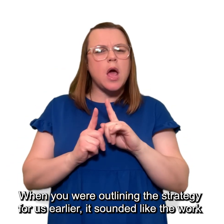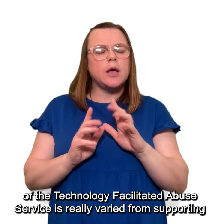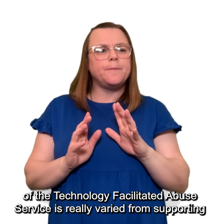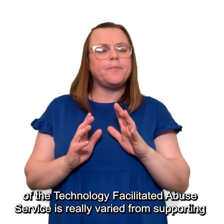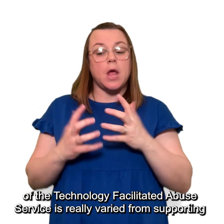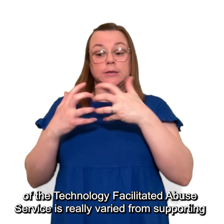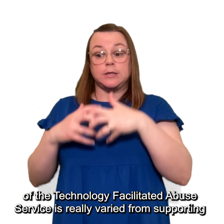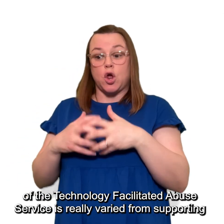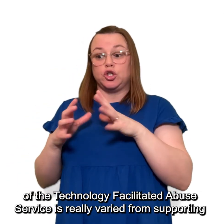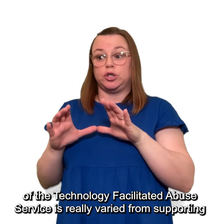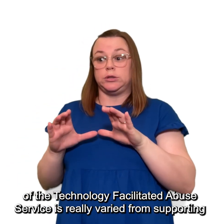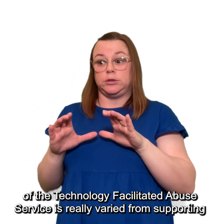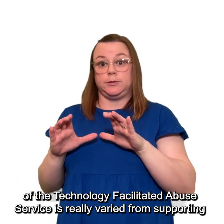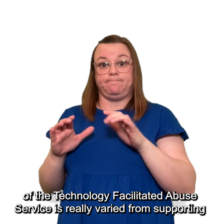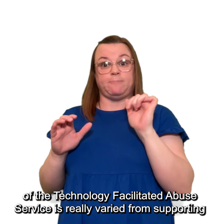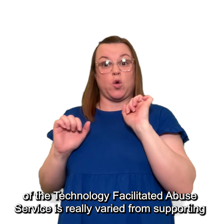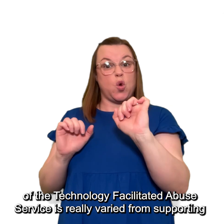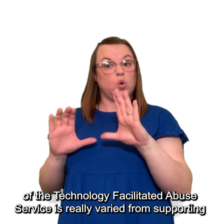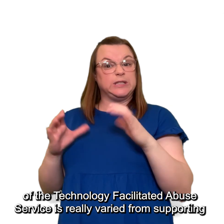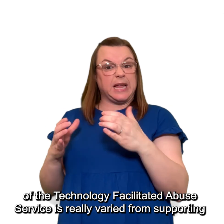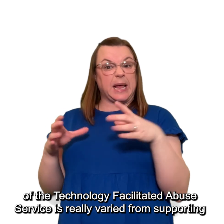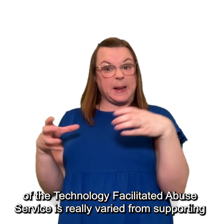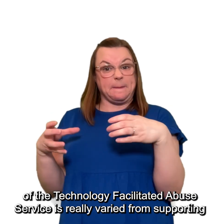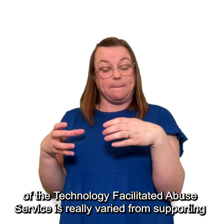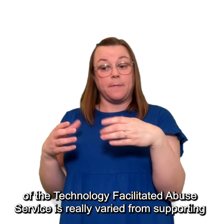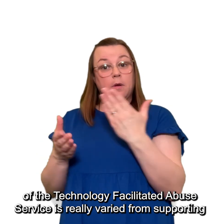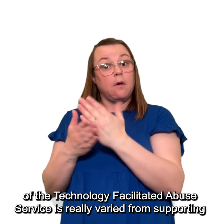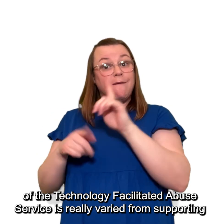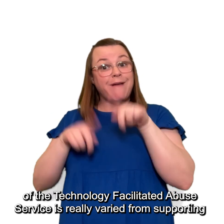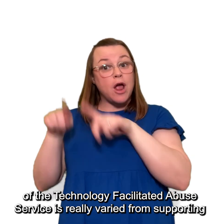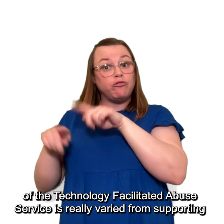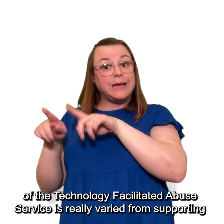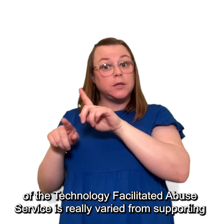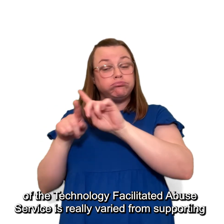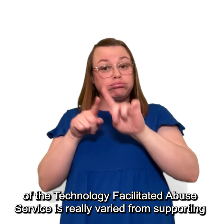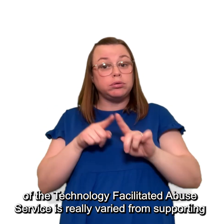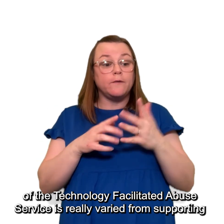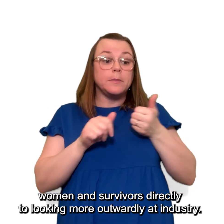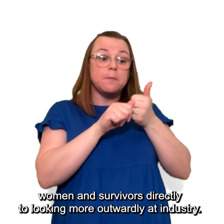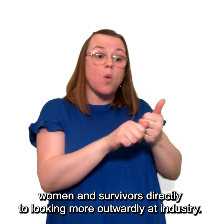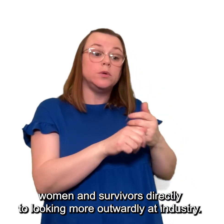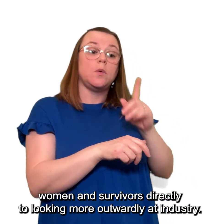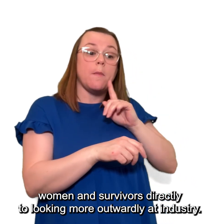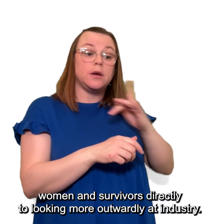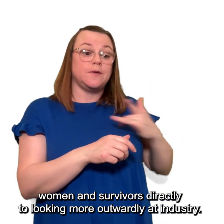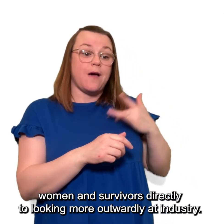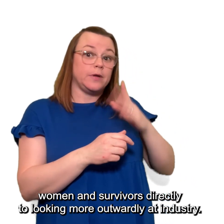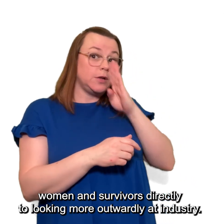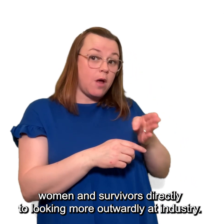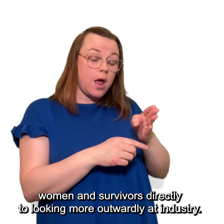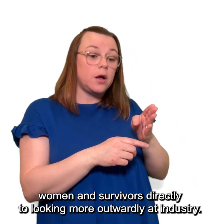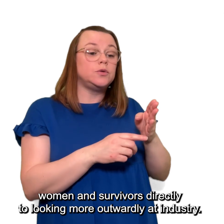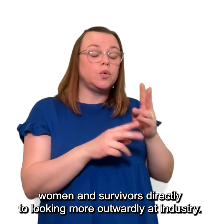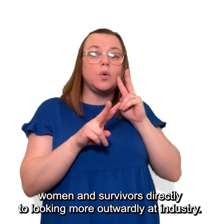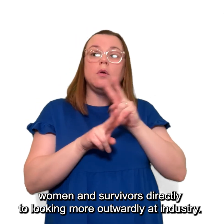like the work of the Technology Facilitated Abuse Service is really varied. from supporting women and survivors